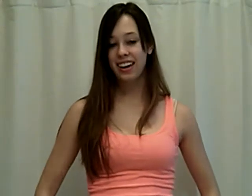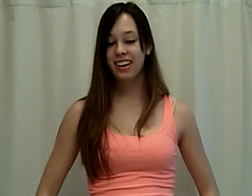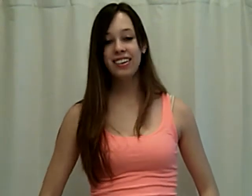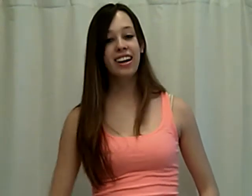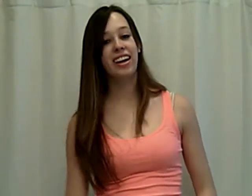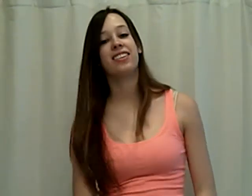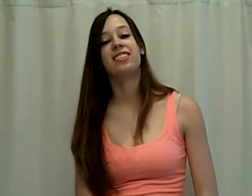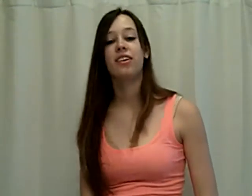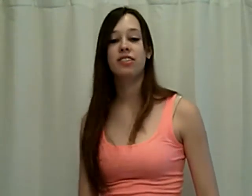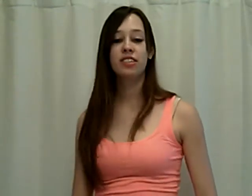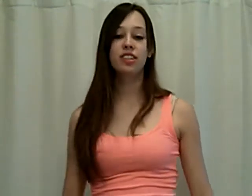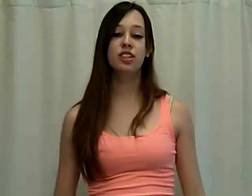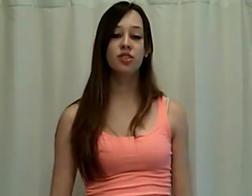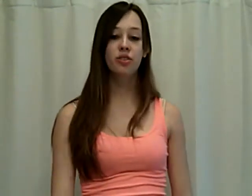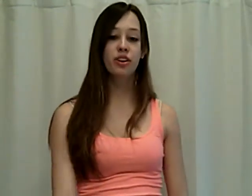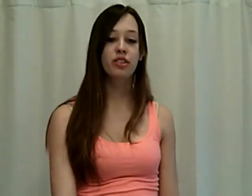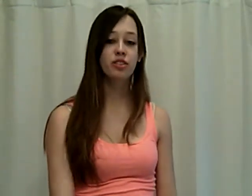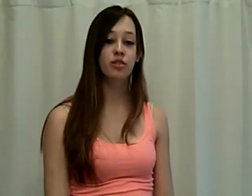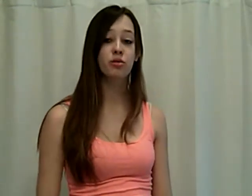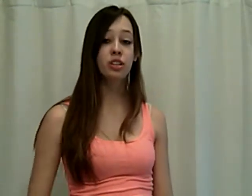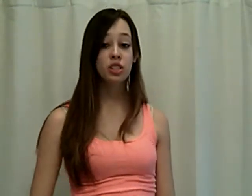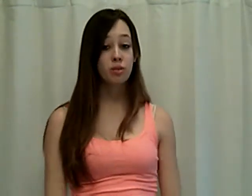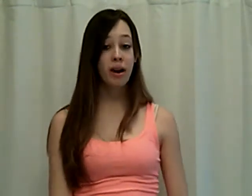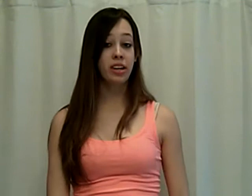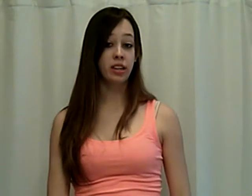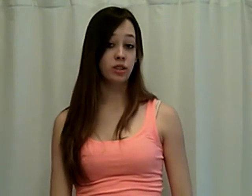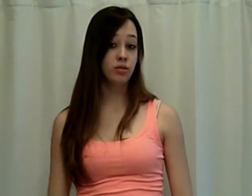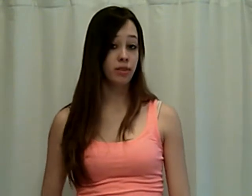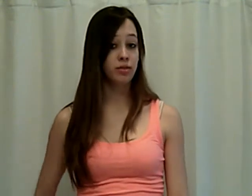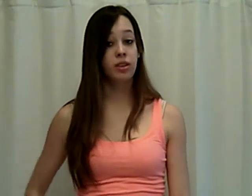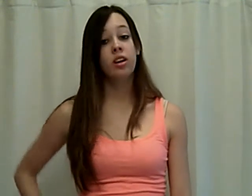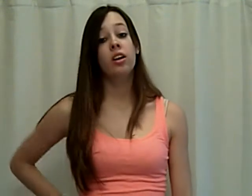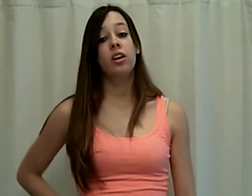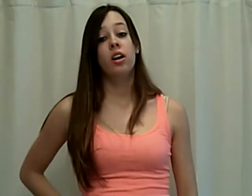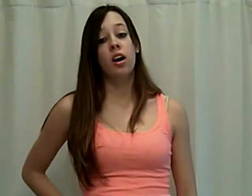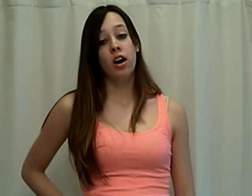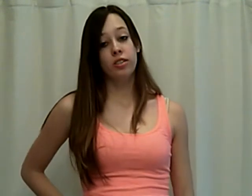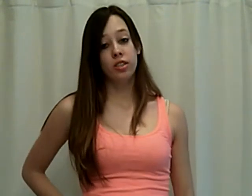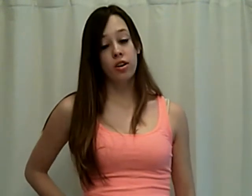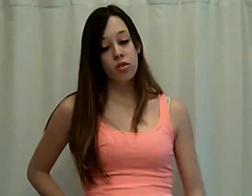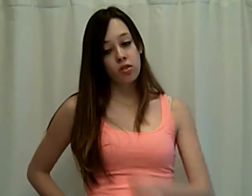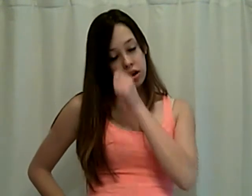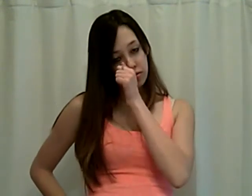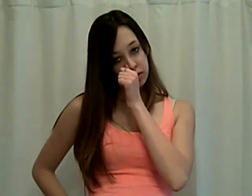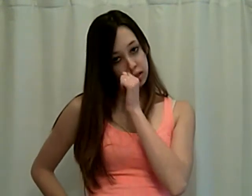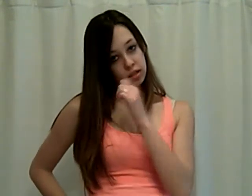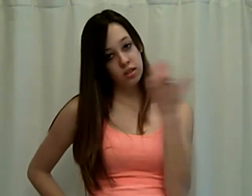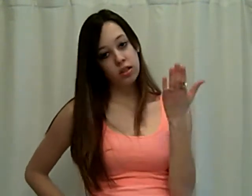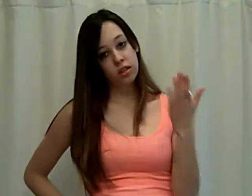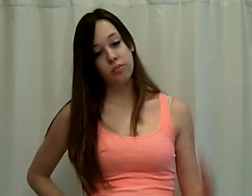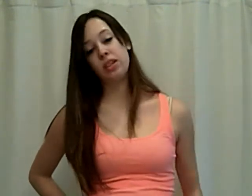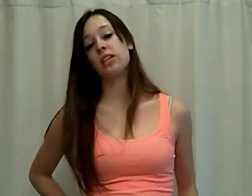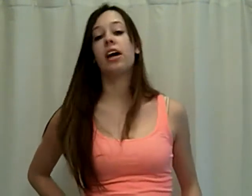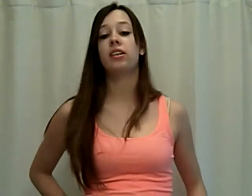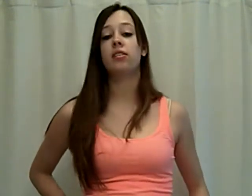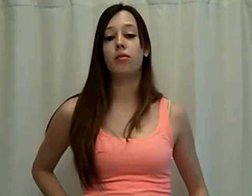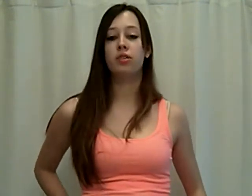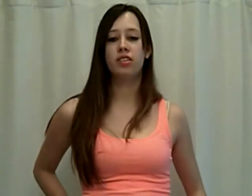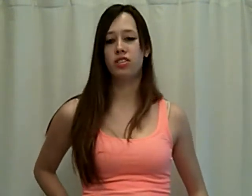Hi. Okay, so this is the tutorial to 22 by Taylor Swift. Also, just an update, kind of. I'm sorry this took